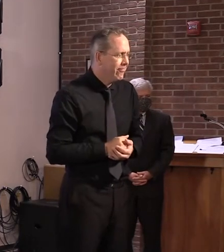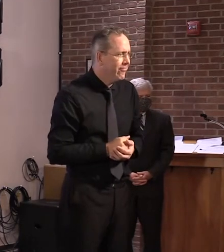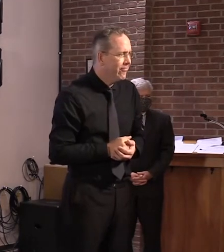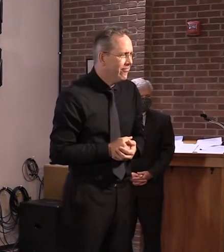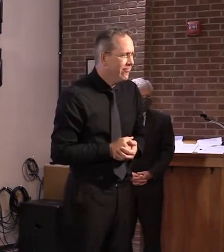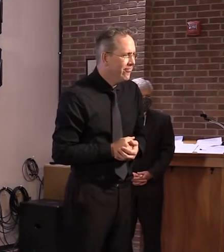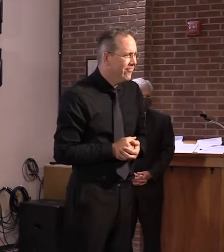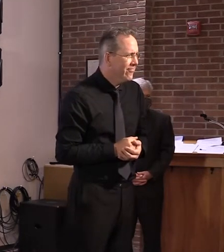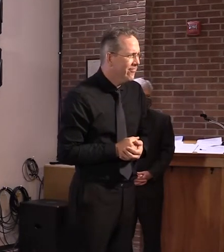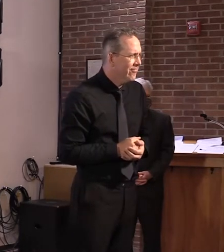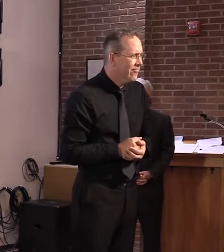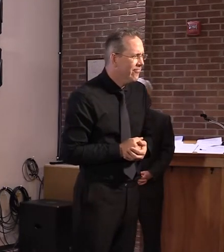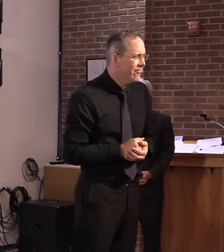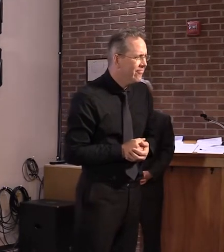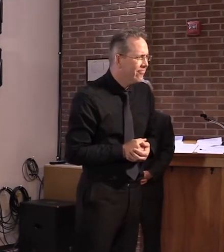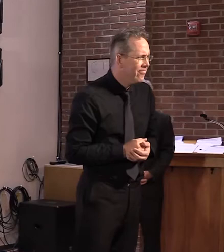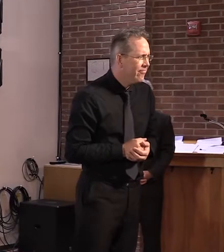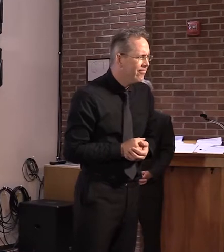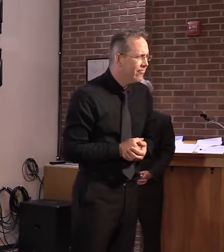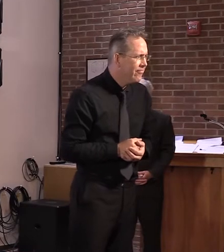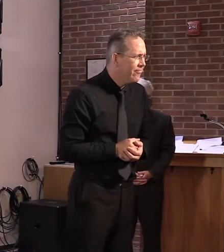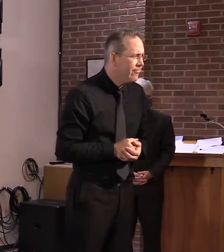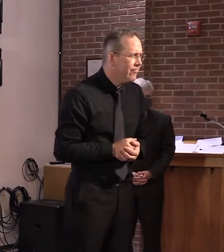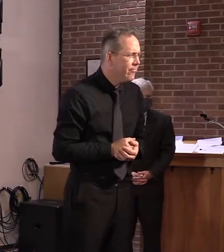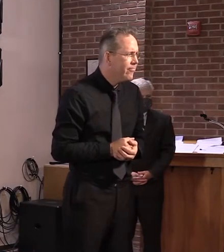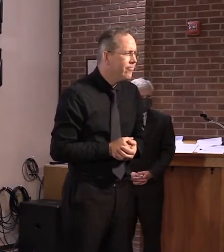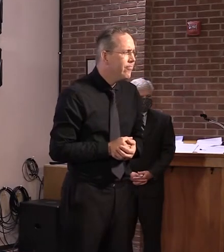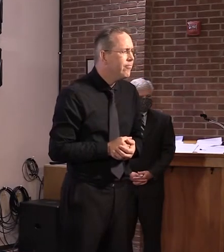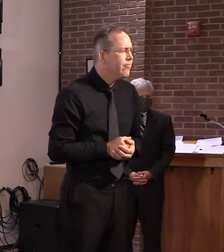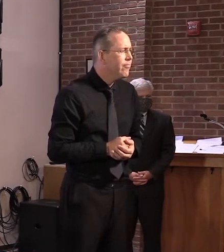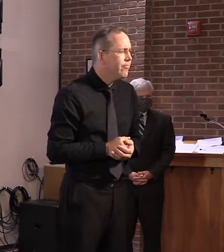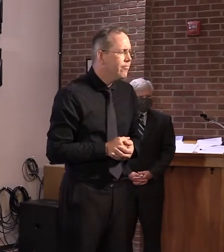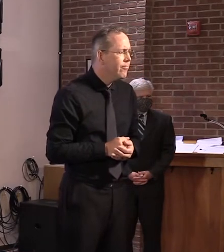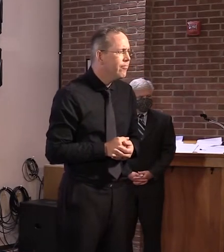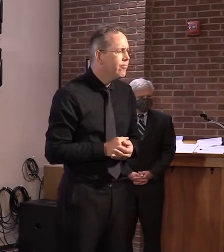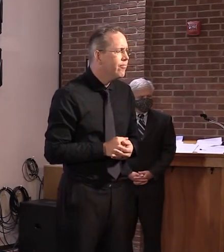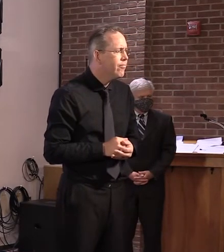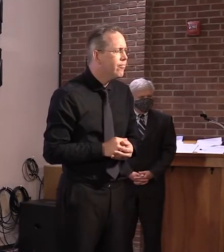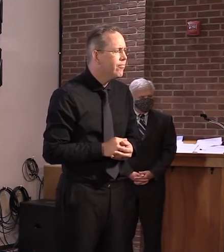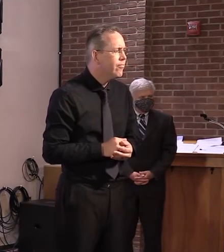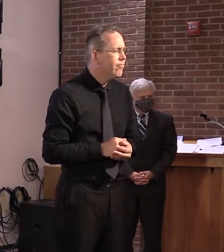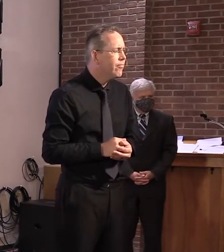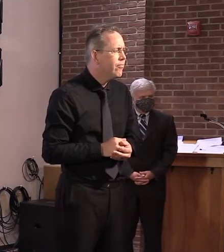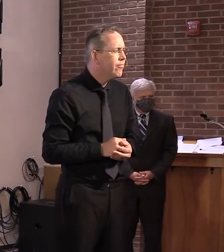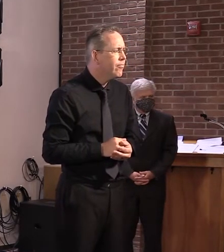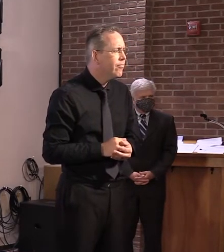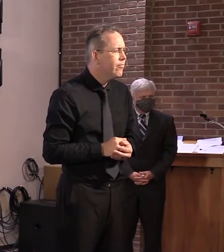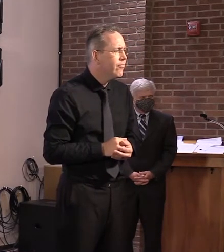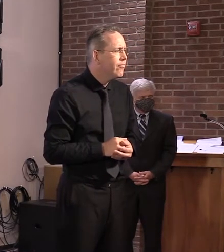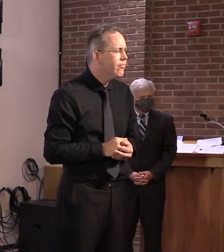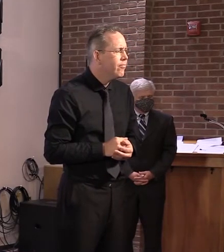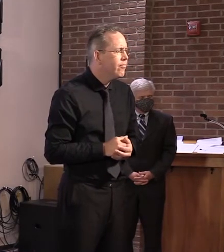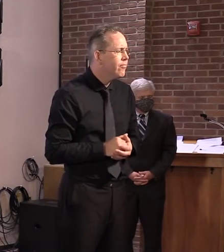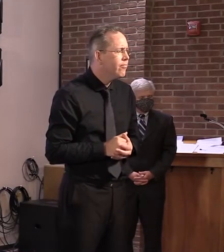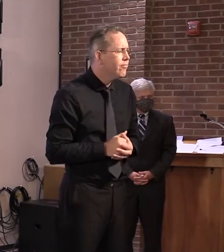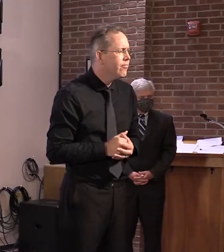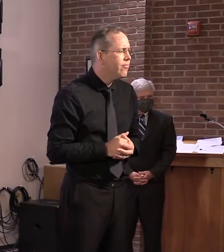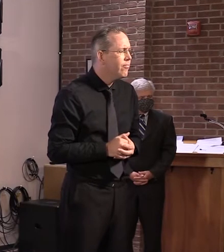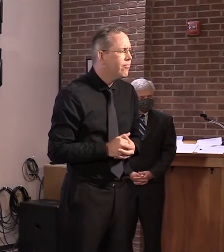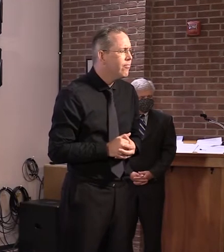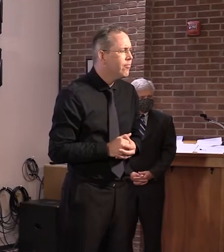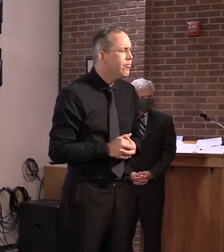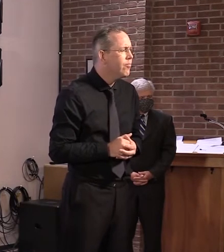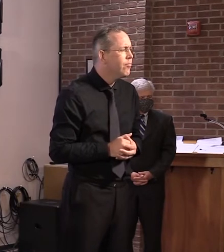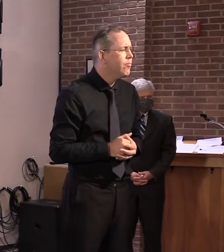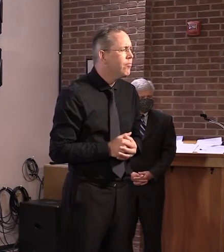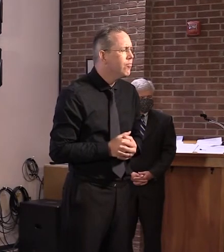was alerted last year that a major deployment of troops was coming probably sometime maybe early 2021.